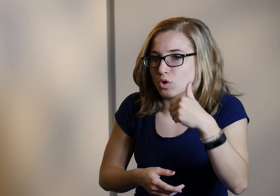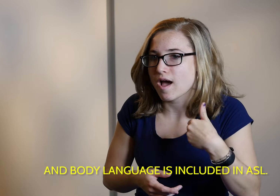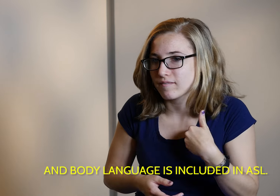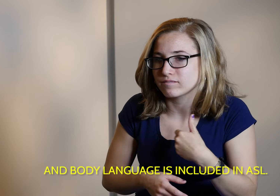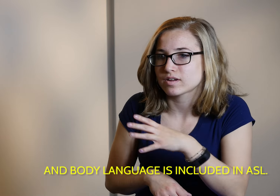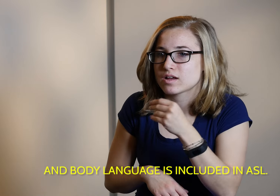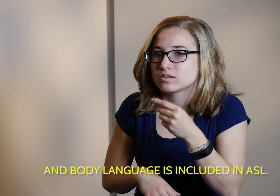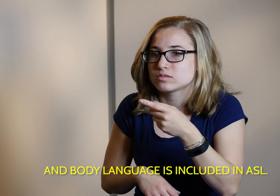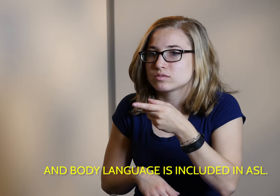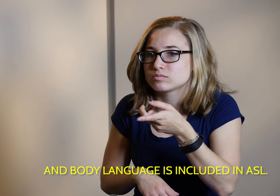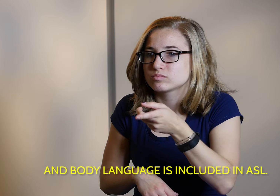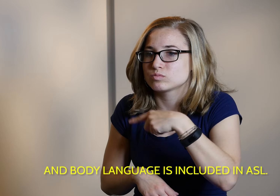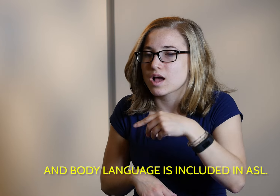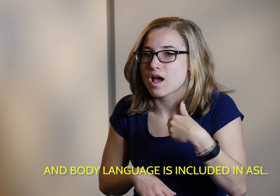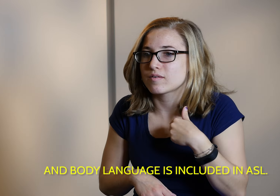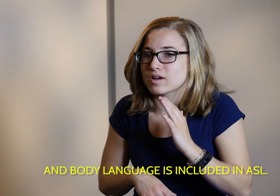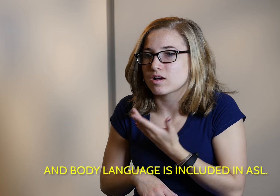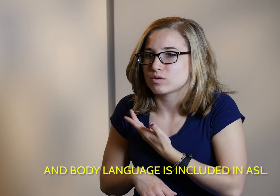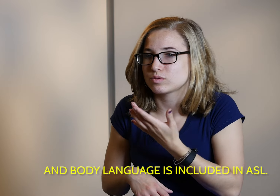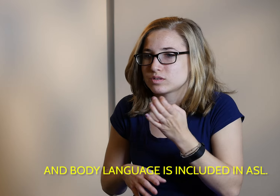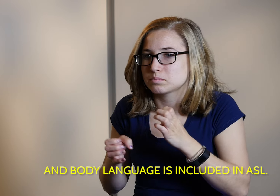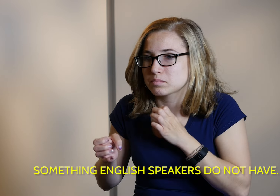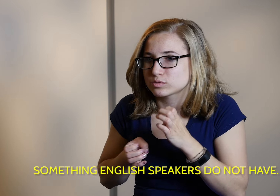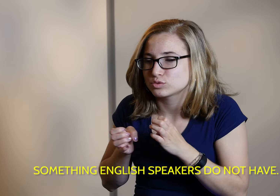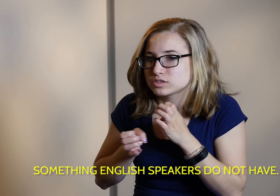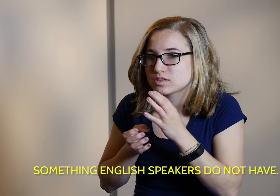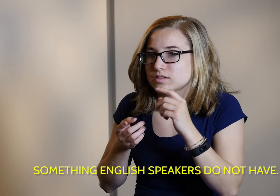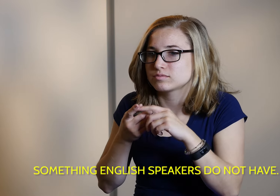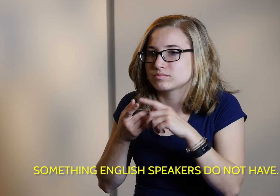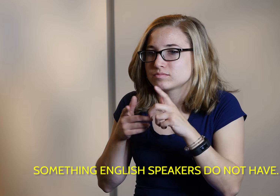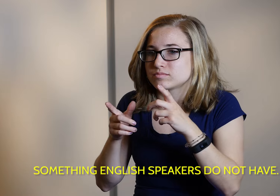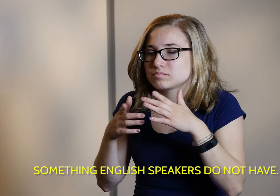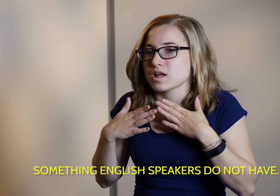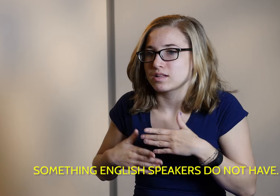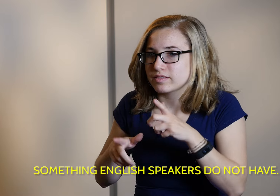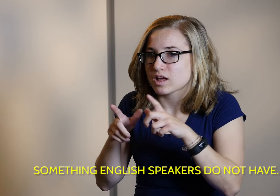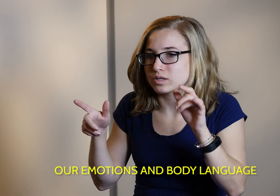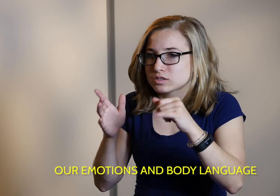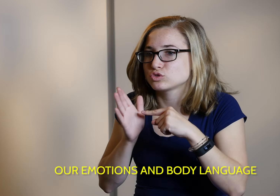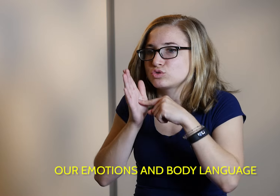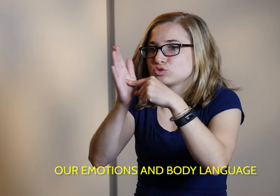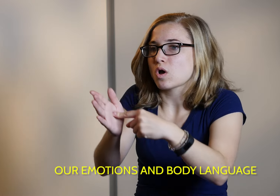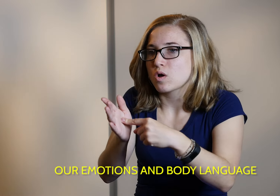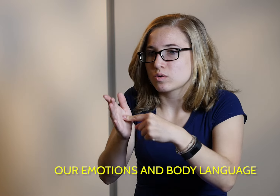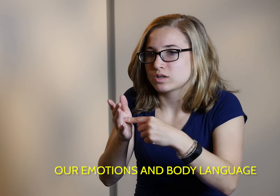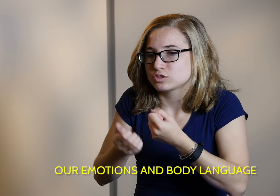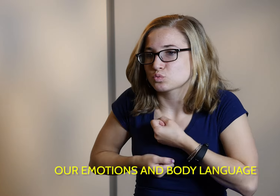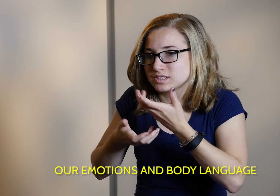And body language is included in American Sign Language, something that English speakers do not have. Our emotions